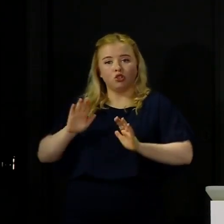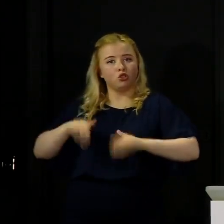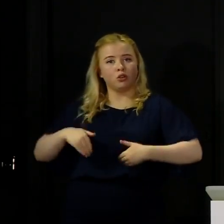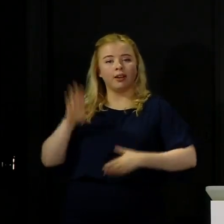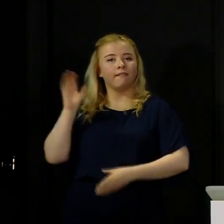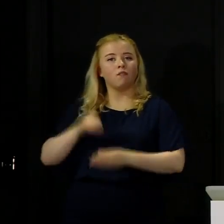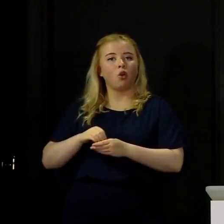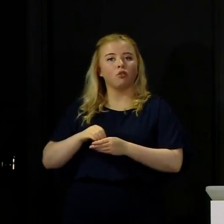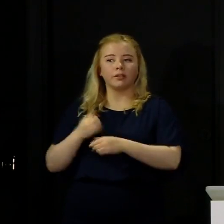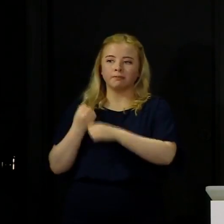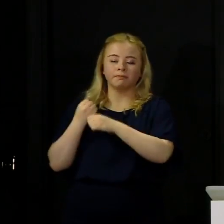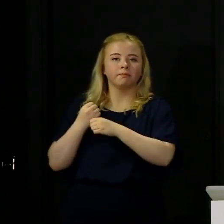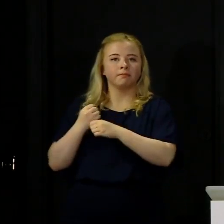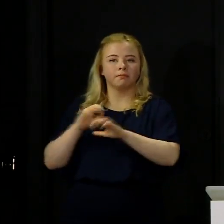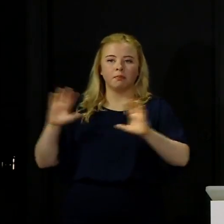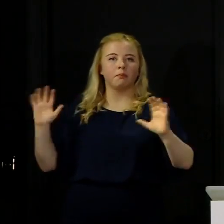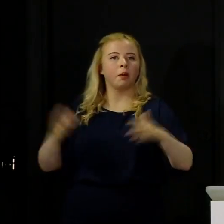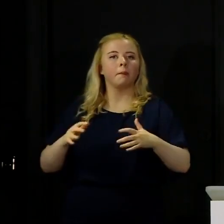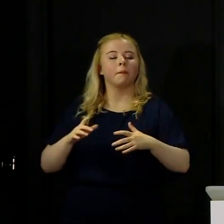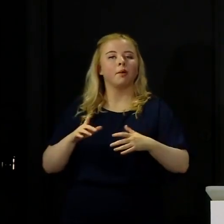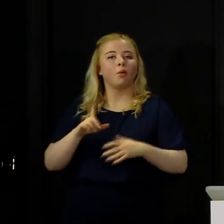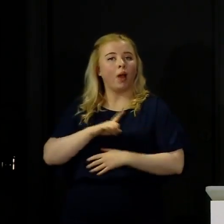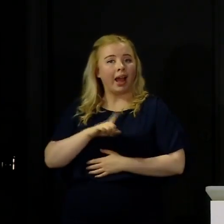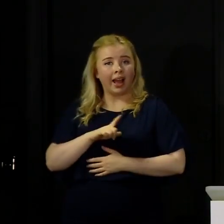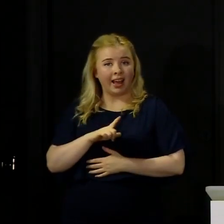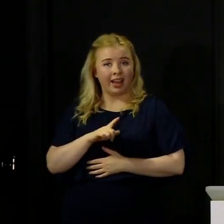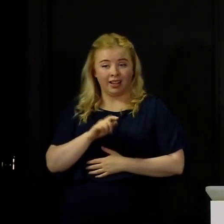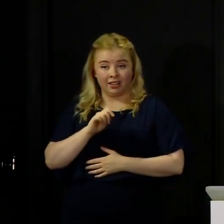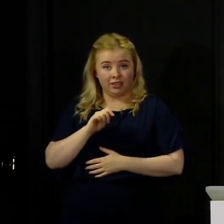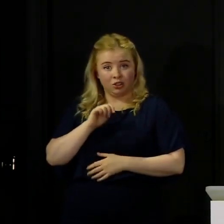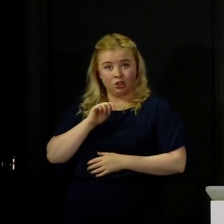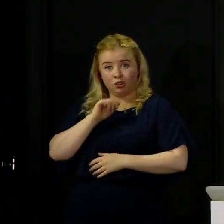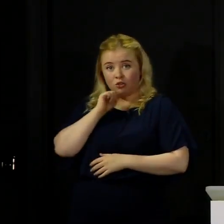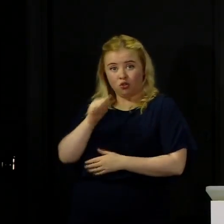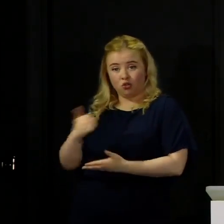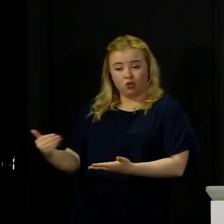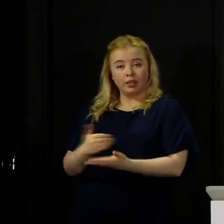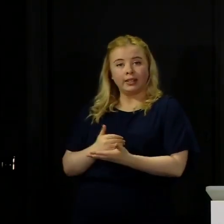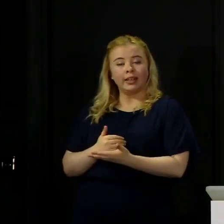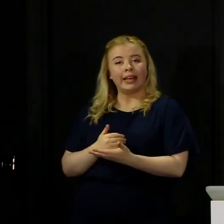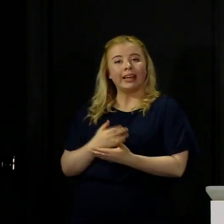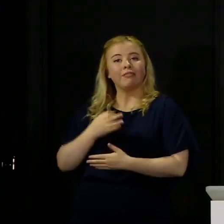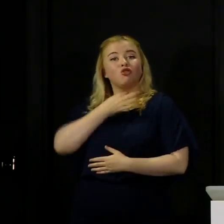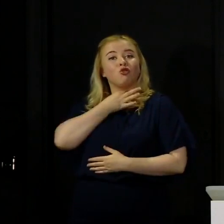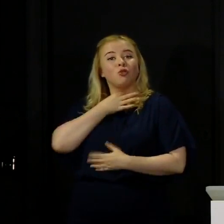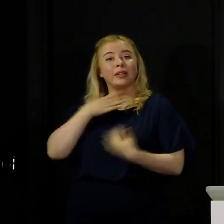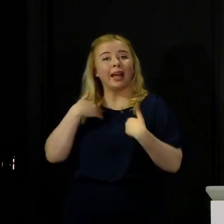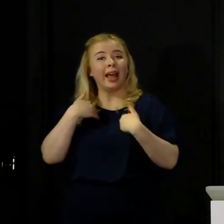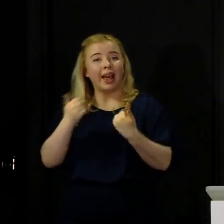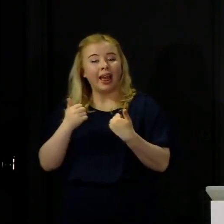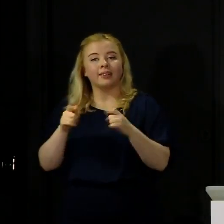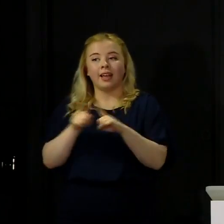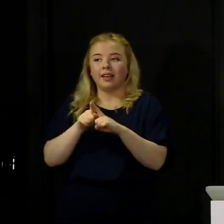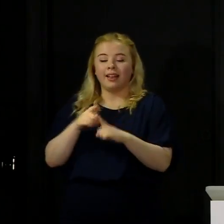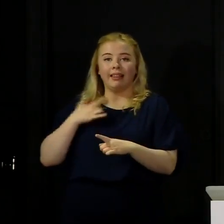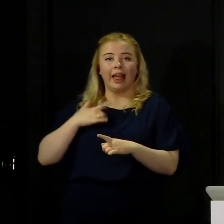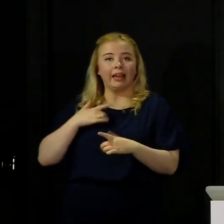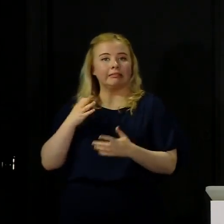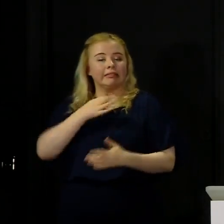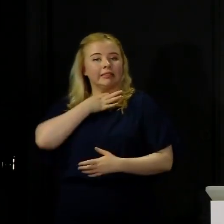be taking part in mass gatherings because it is not safe. It puts health at risk and potentially puts life at risk given